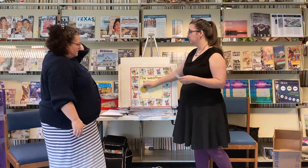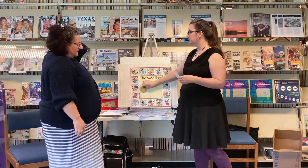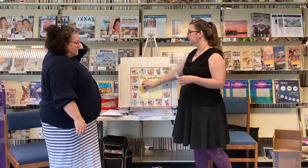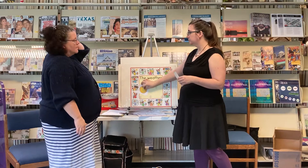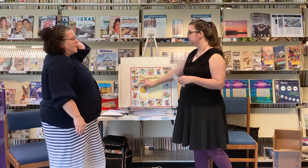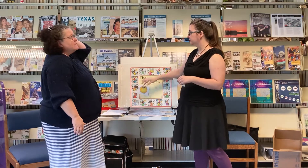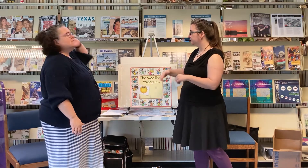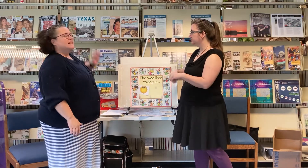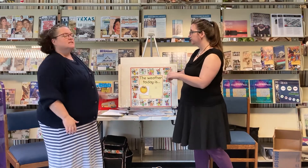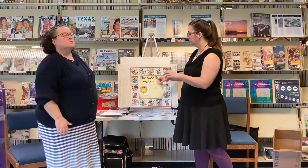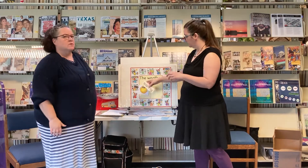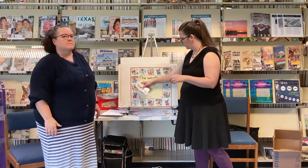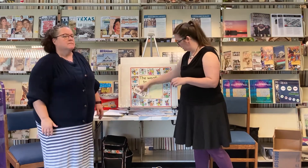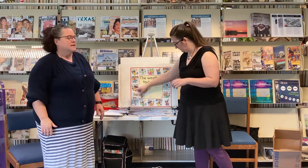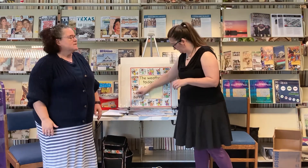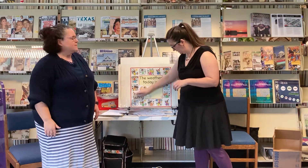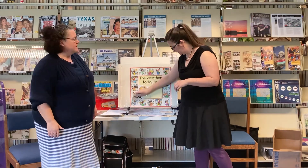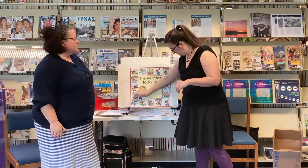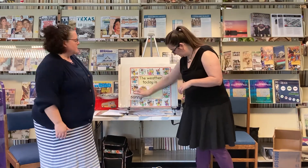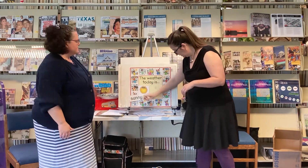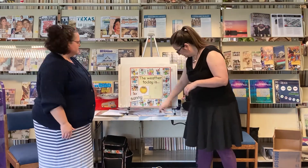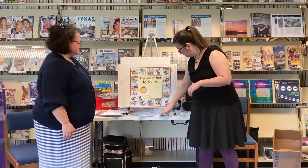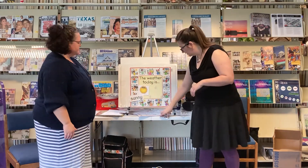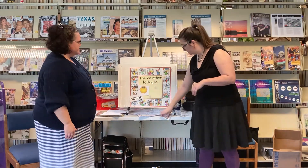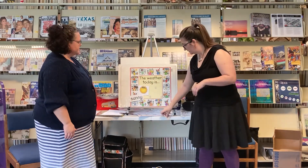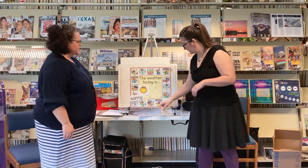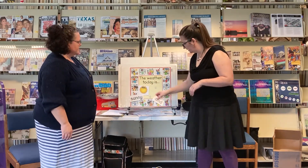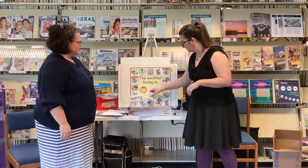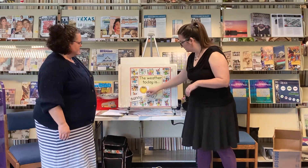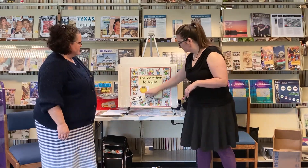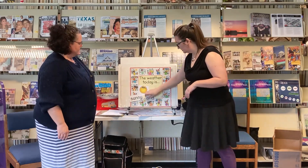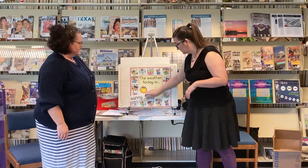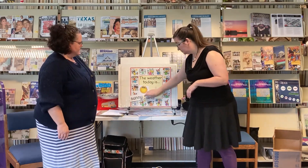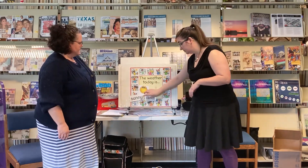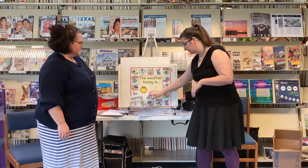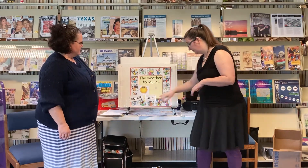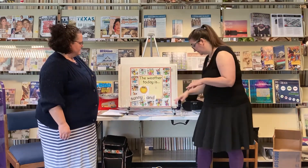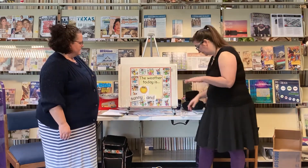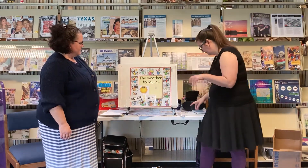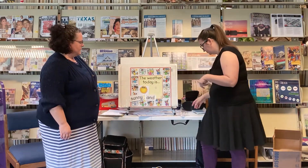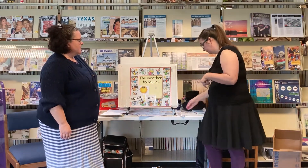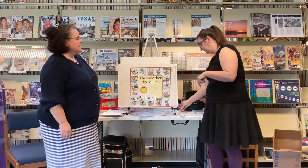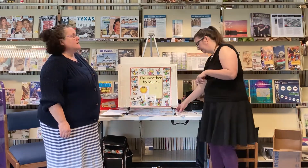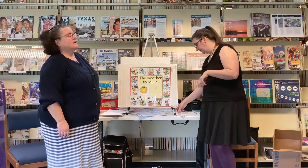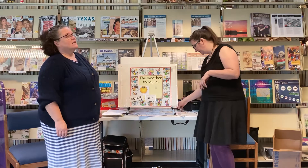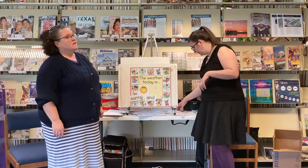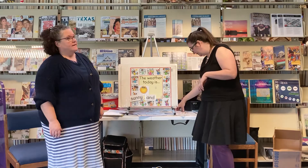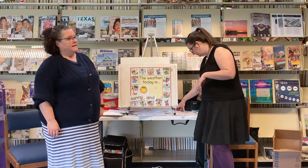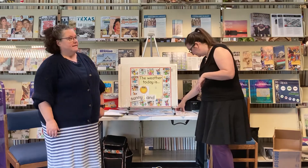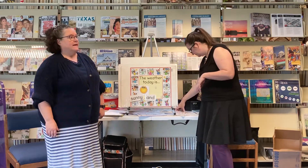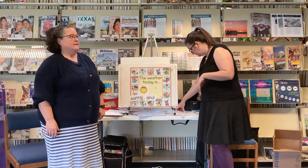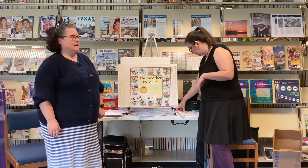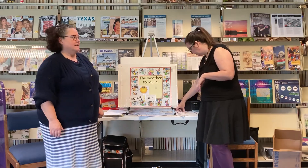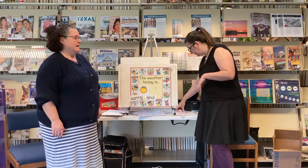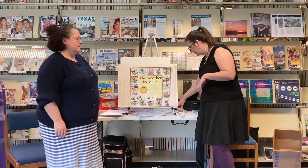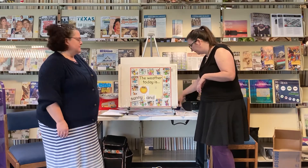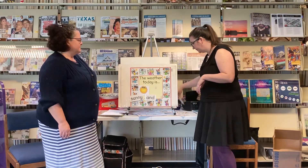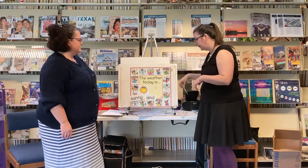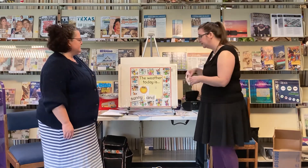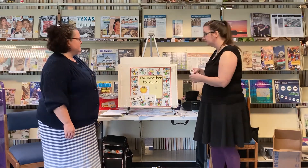warm? I would say it's warm. Right. It's pretty warm. I was going to say, because summer is coming and summer gets hotter than this. I think right now it's sunny